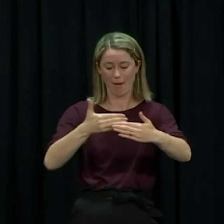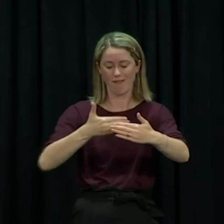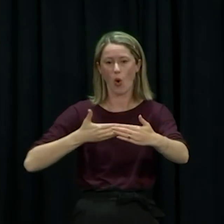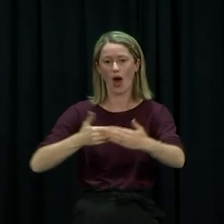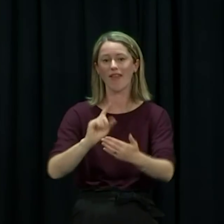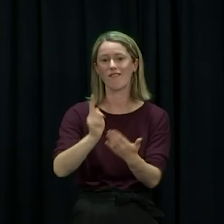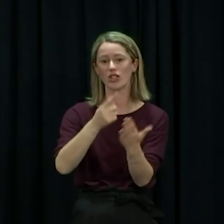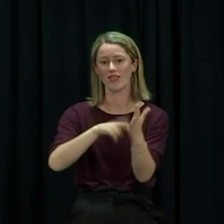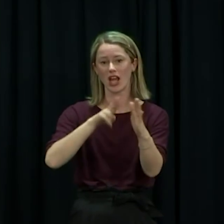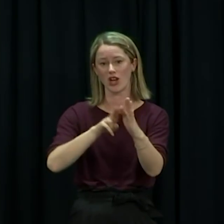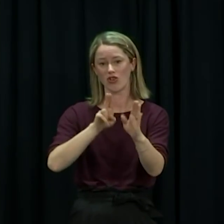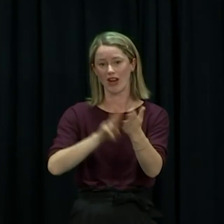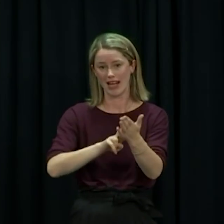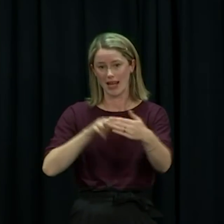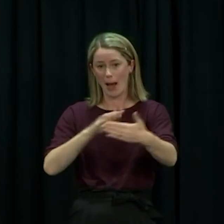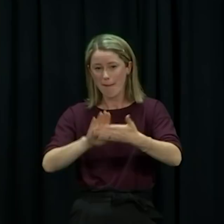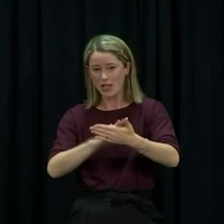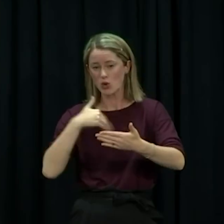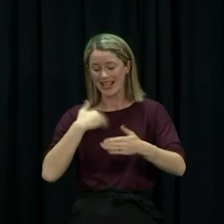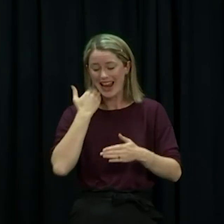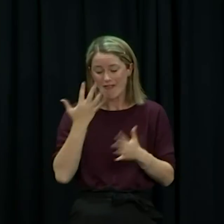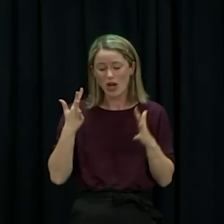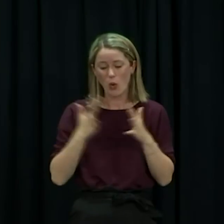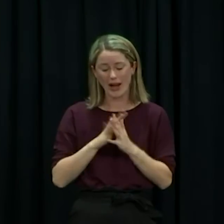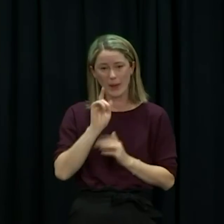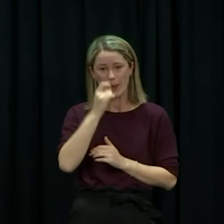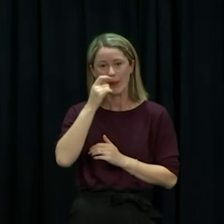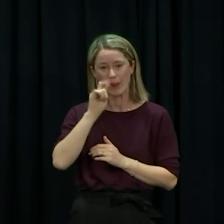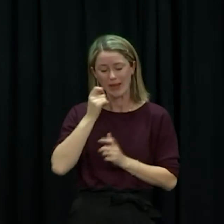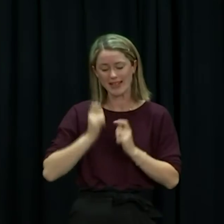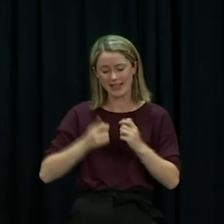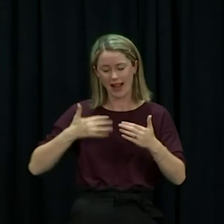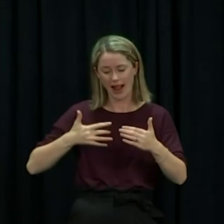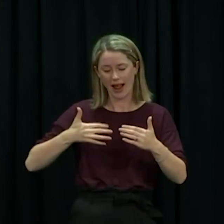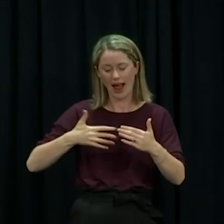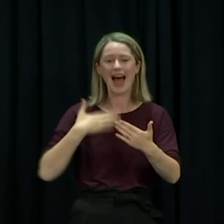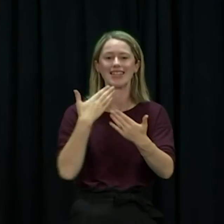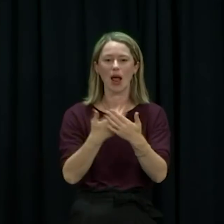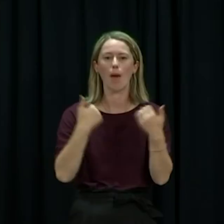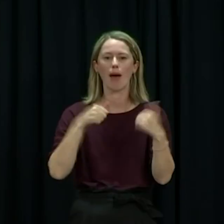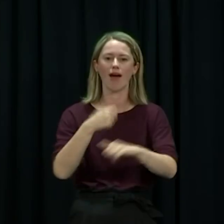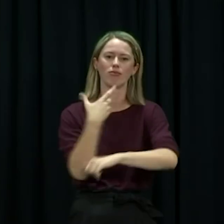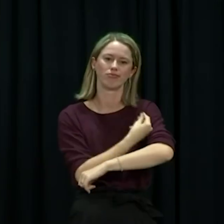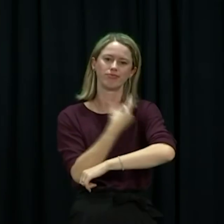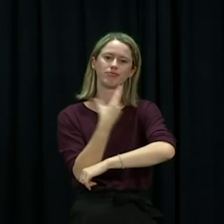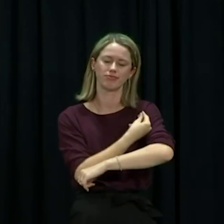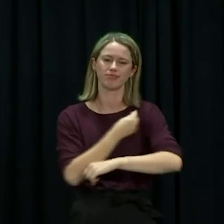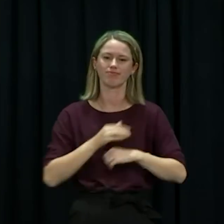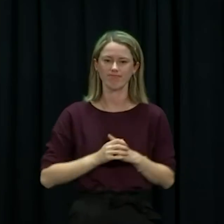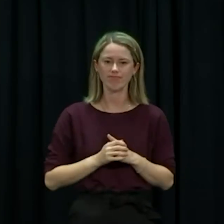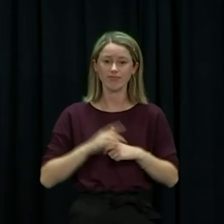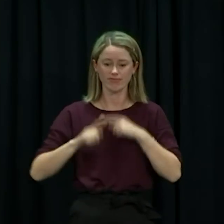of January will be required to undergo weekly COVID-19 testing until they are fully vaccinated. Work